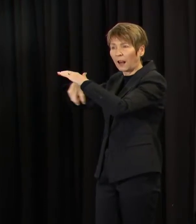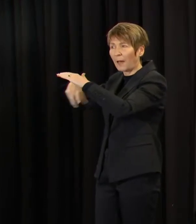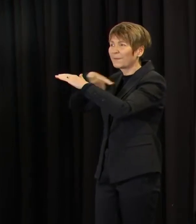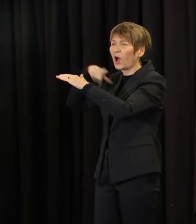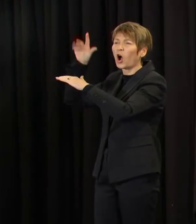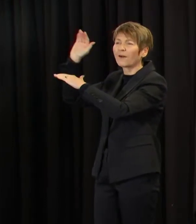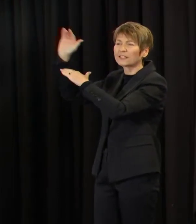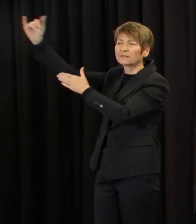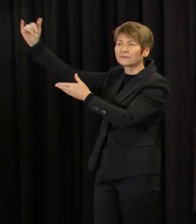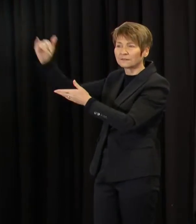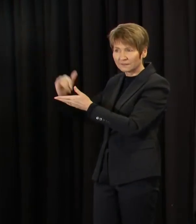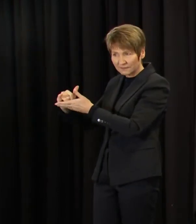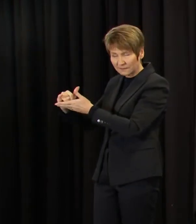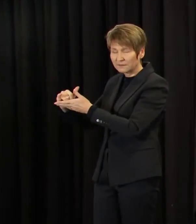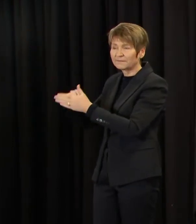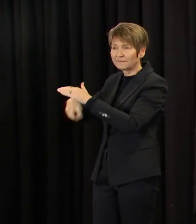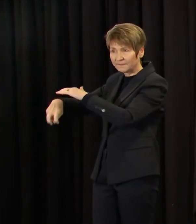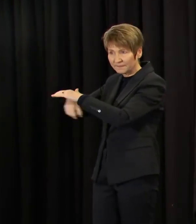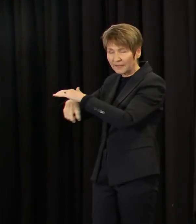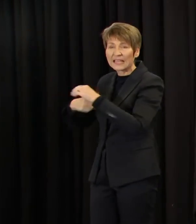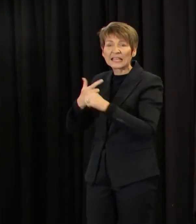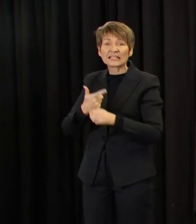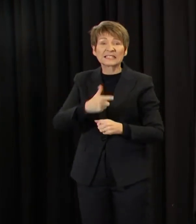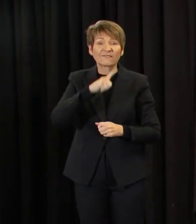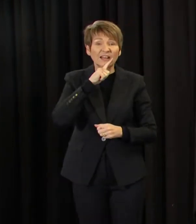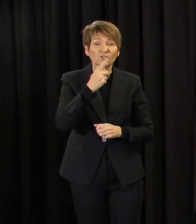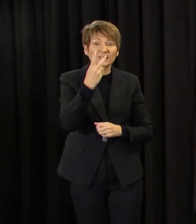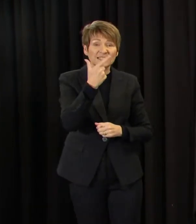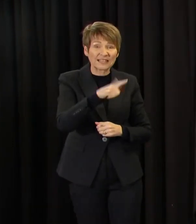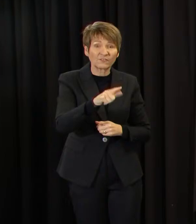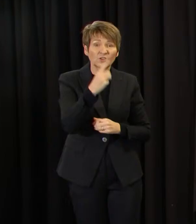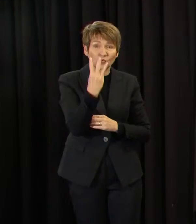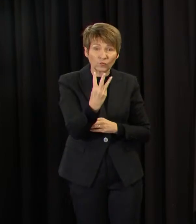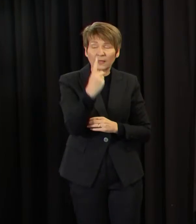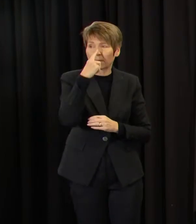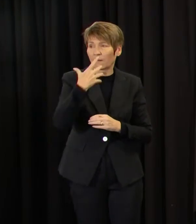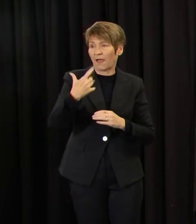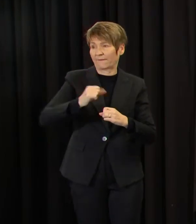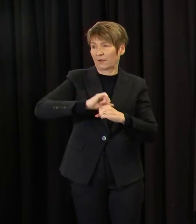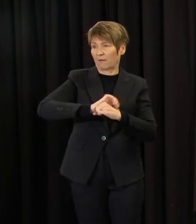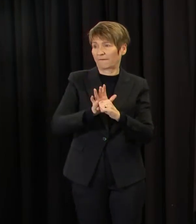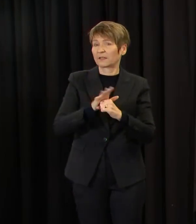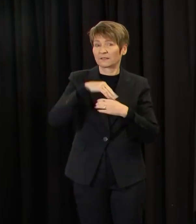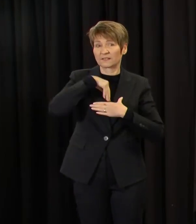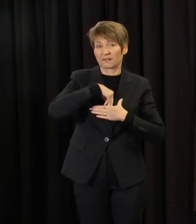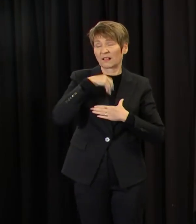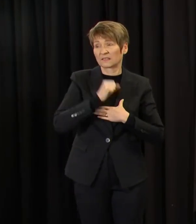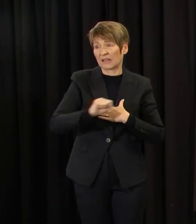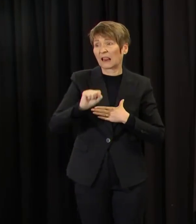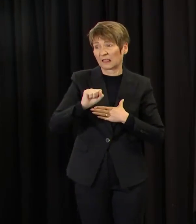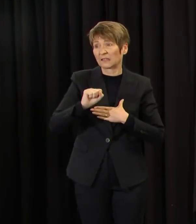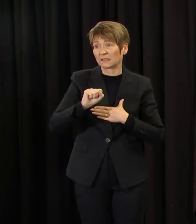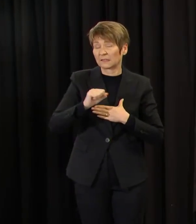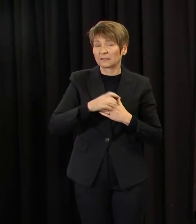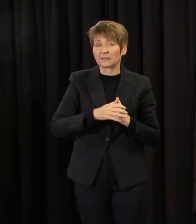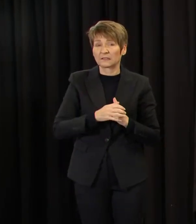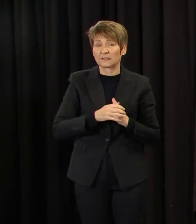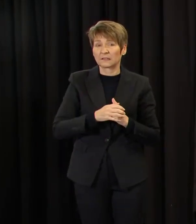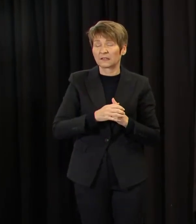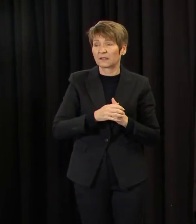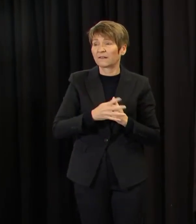of 773 active cases of COVID in the community today. We have 44 Victorians currently in